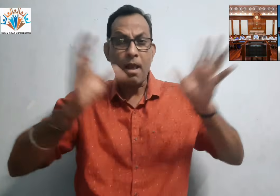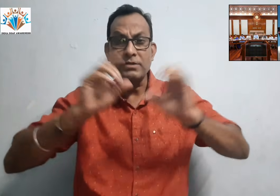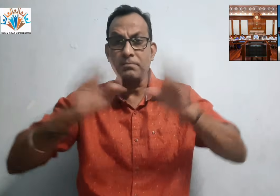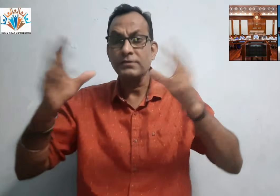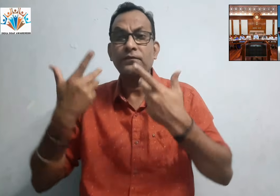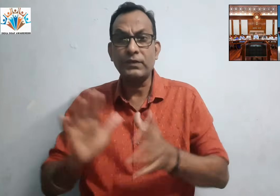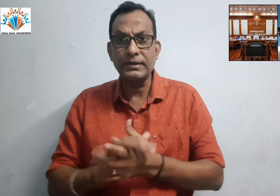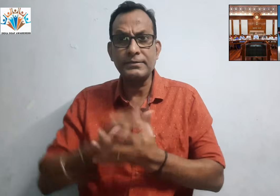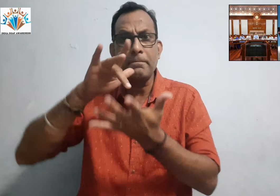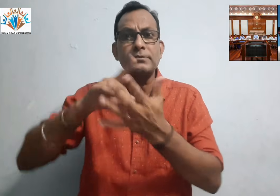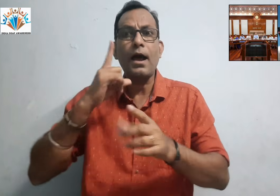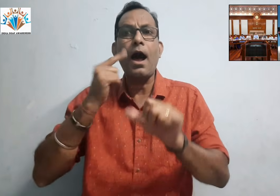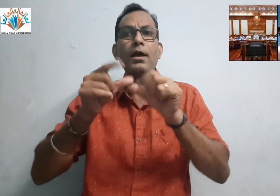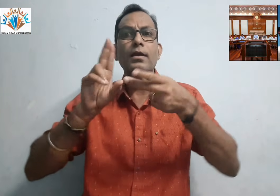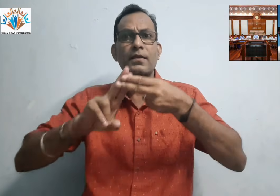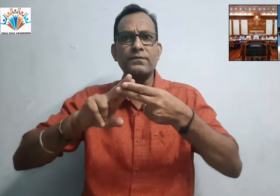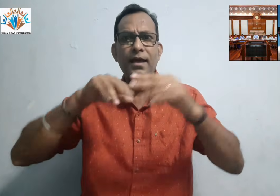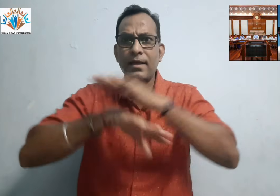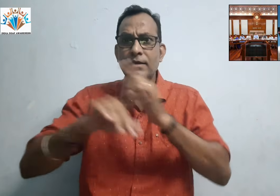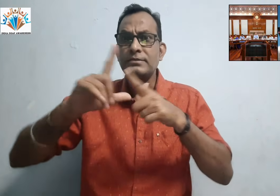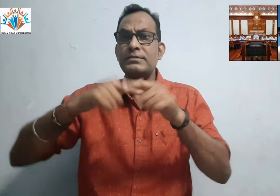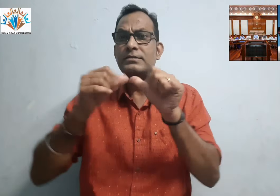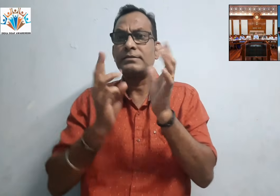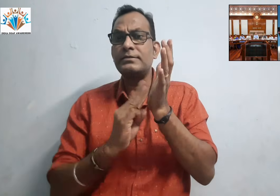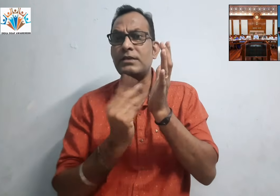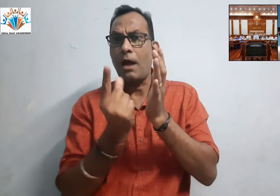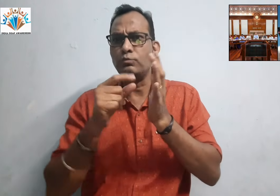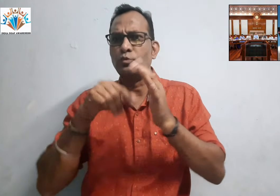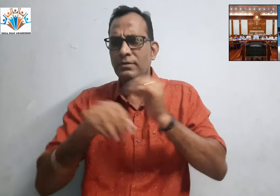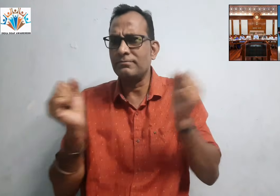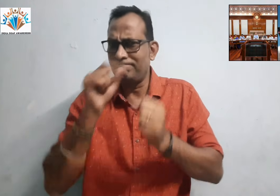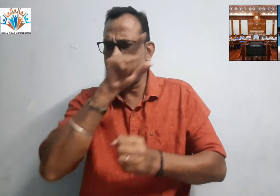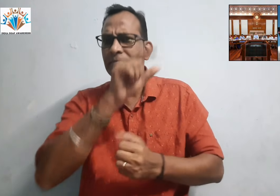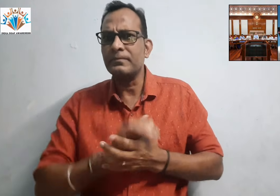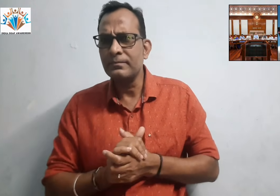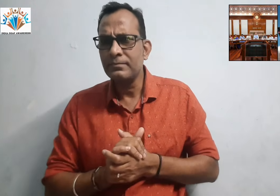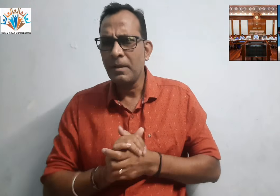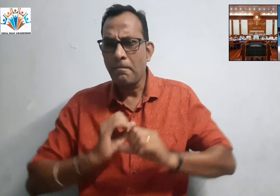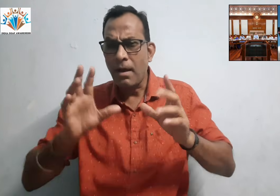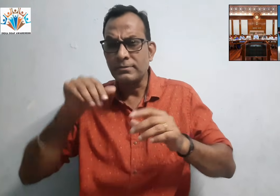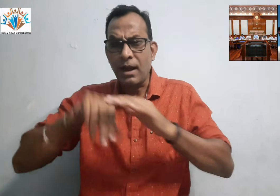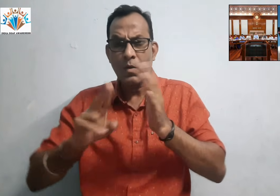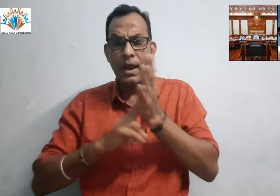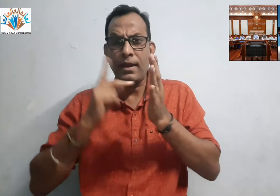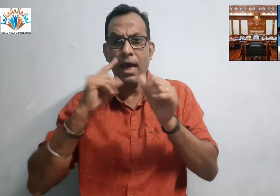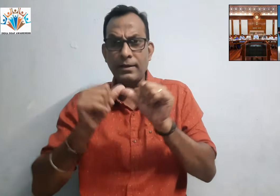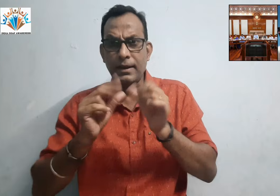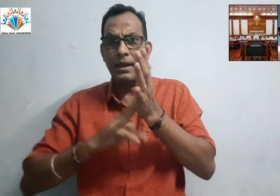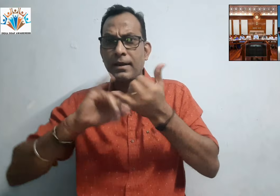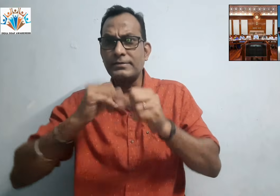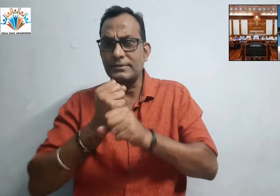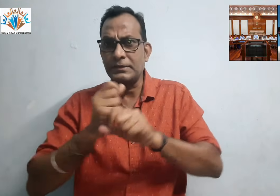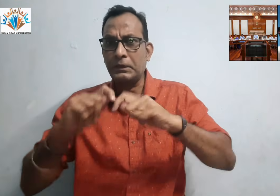fast through the channel. There's no denying it in this